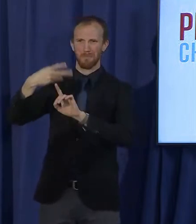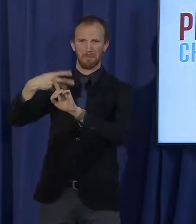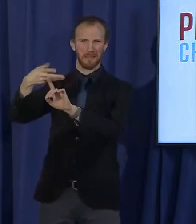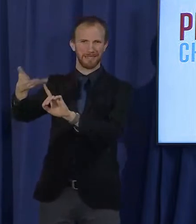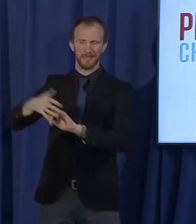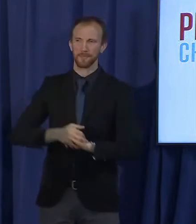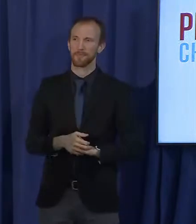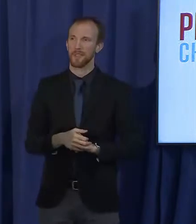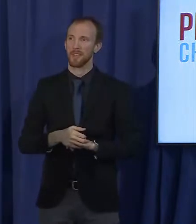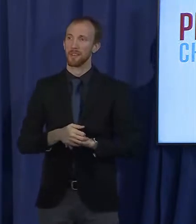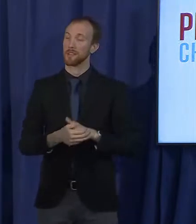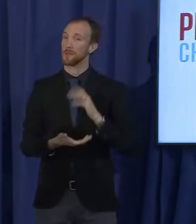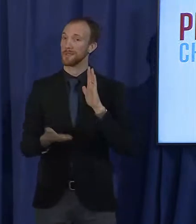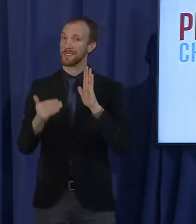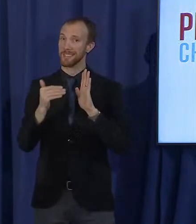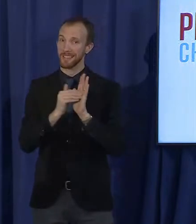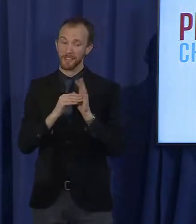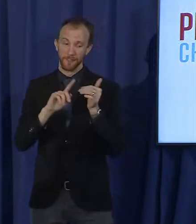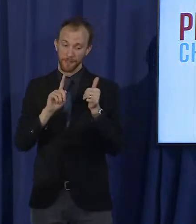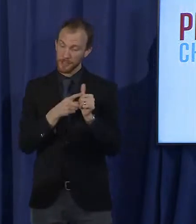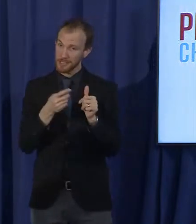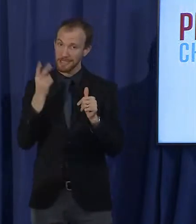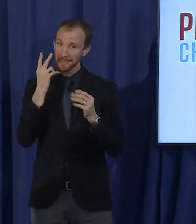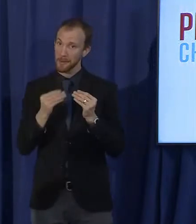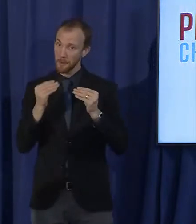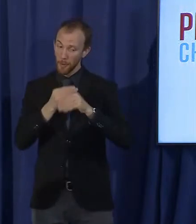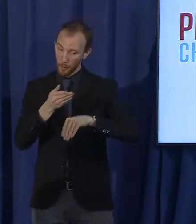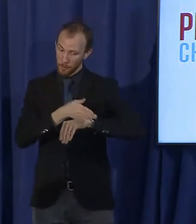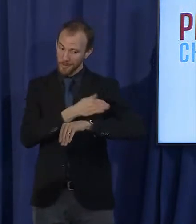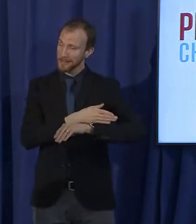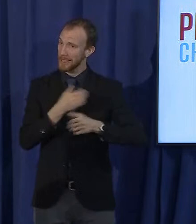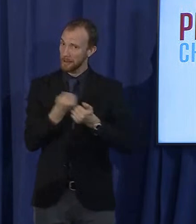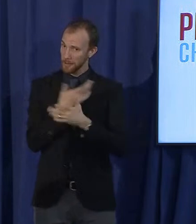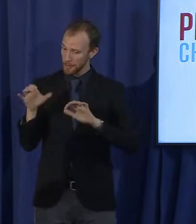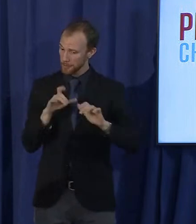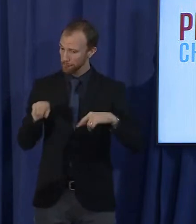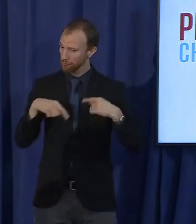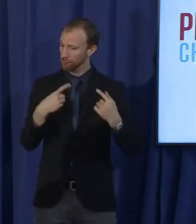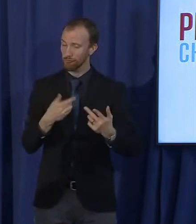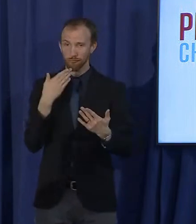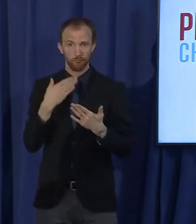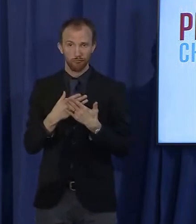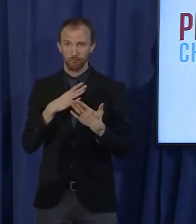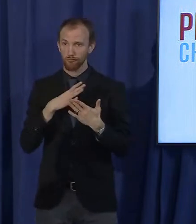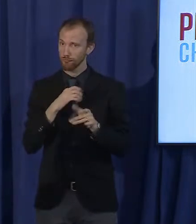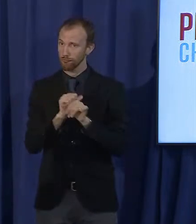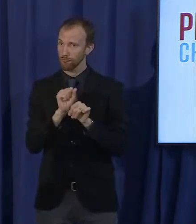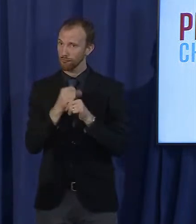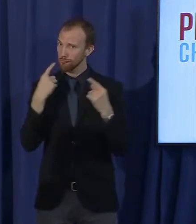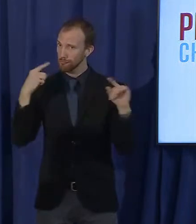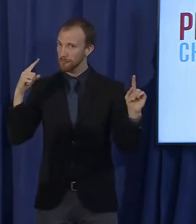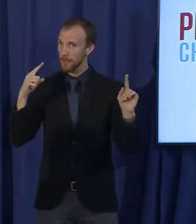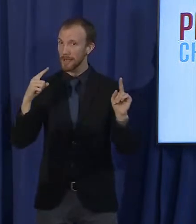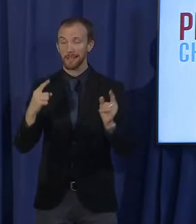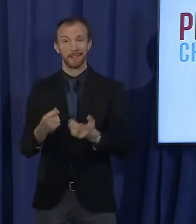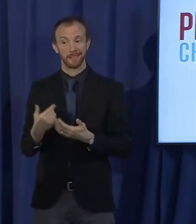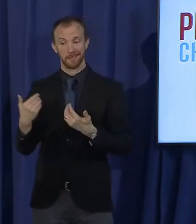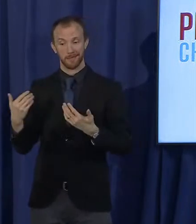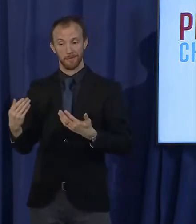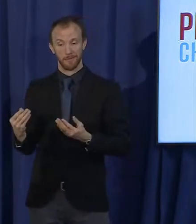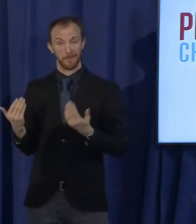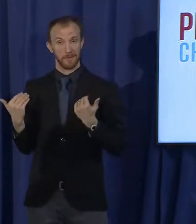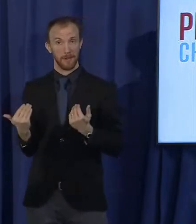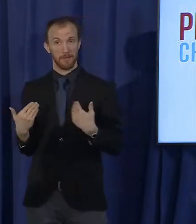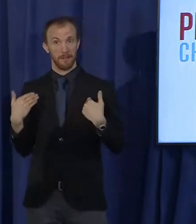counts, first and foremost, doing the things that we know work, as well as rolling out vaccine, I am certainly optimistic that we will be able